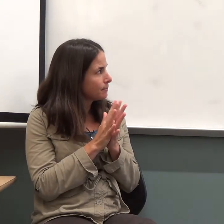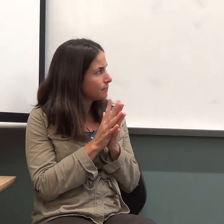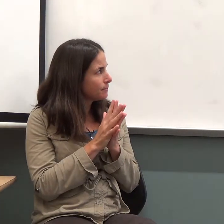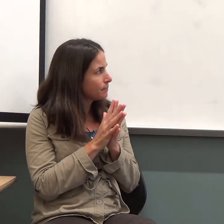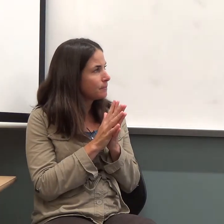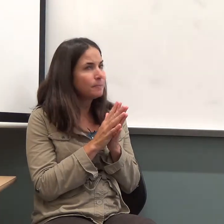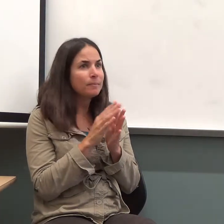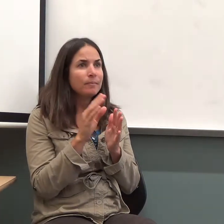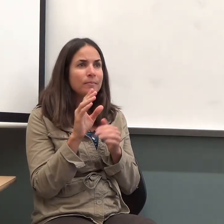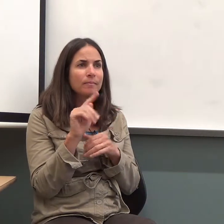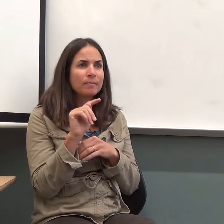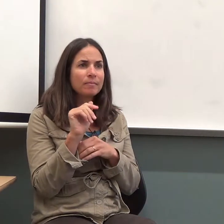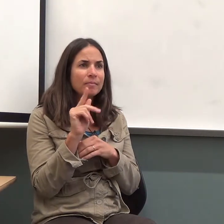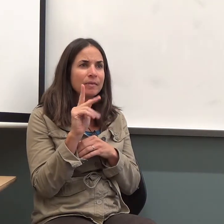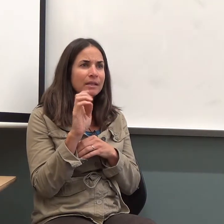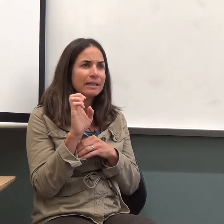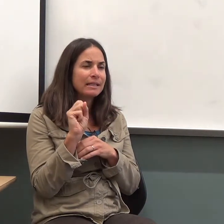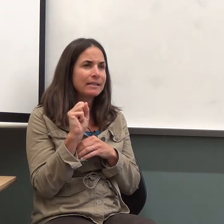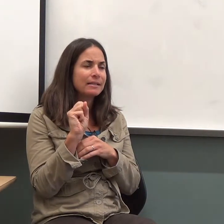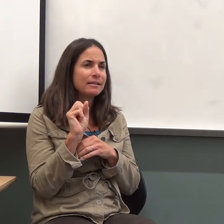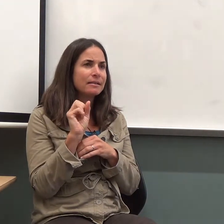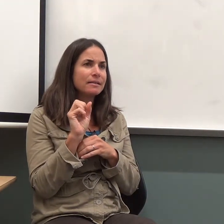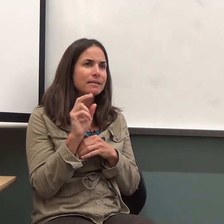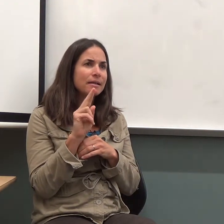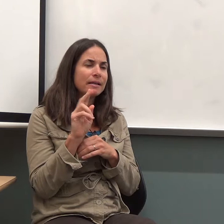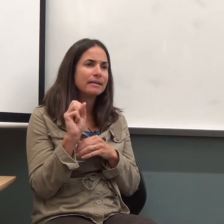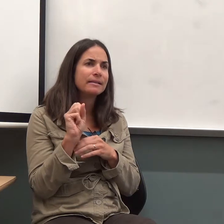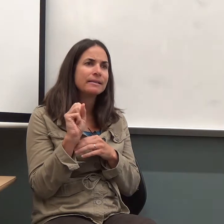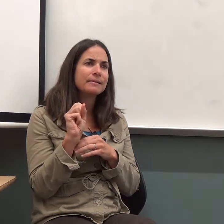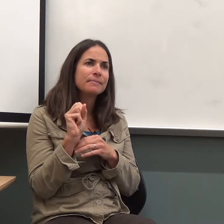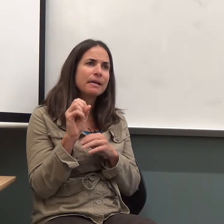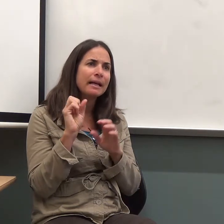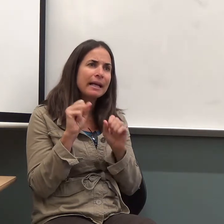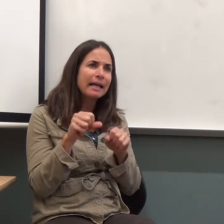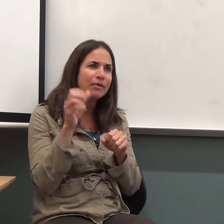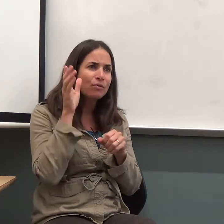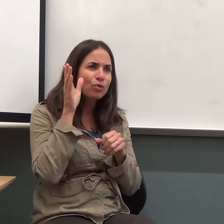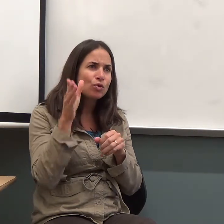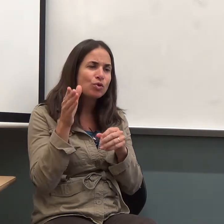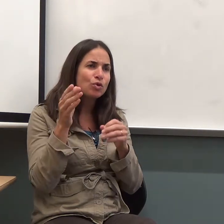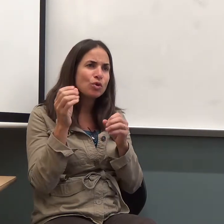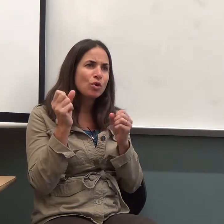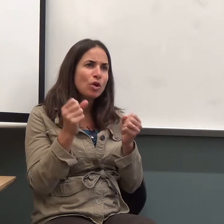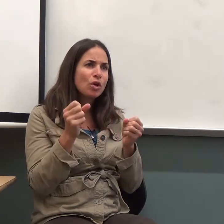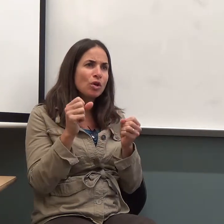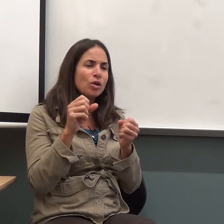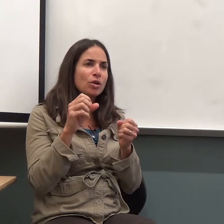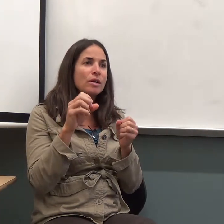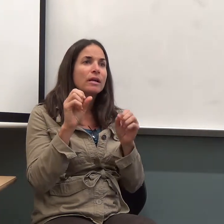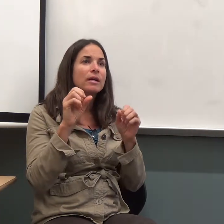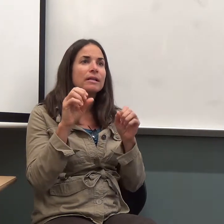takes us. Can a future car takes us somewhere? No, it drives you. But it can take us somewhere, can't